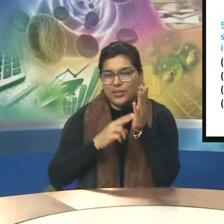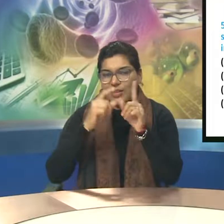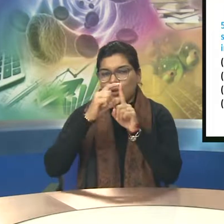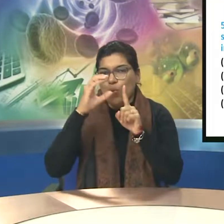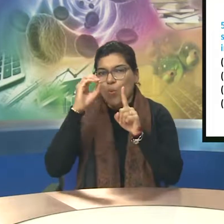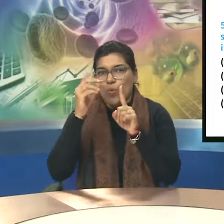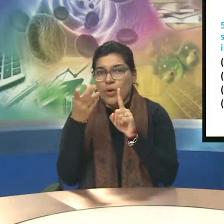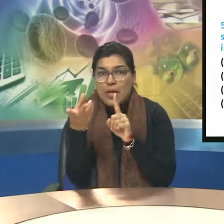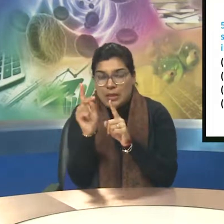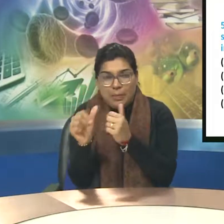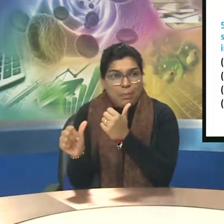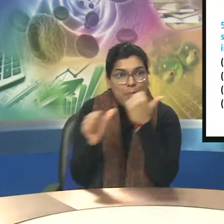MS Word?